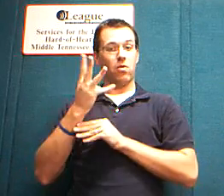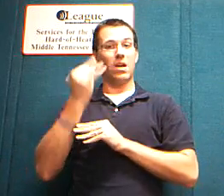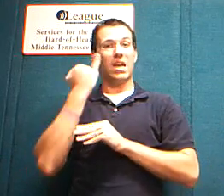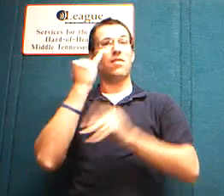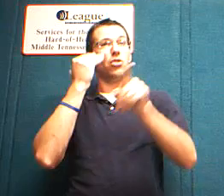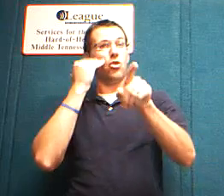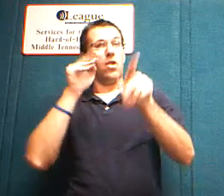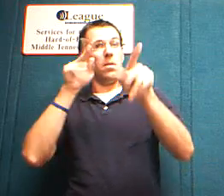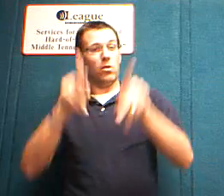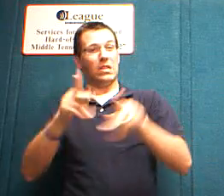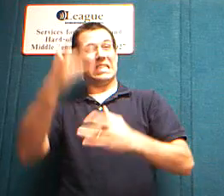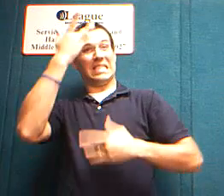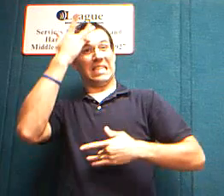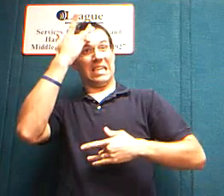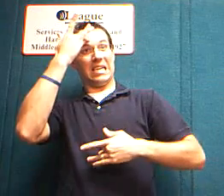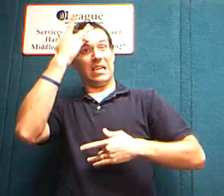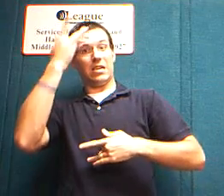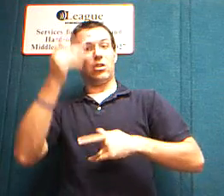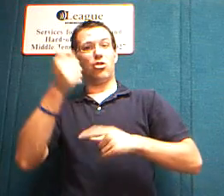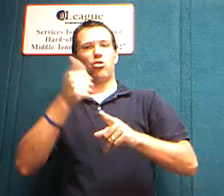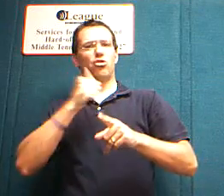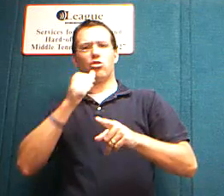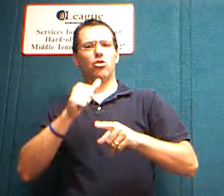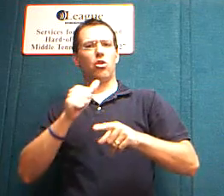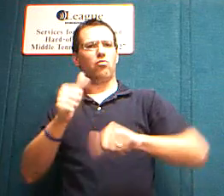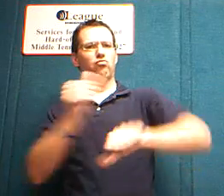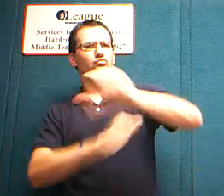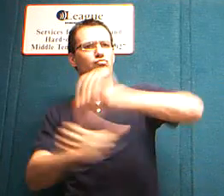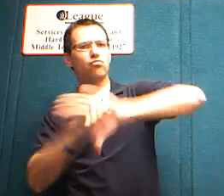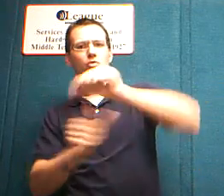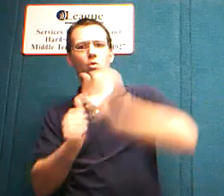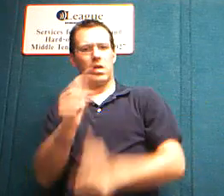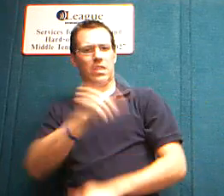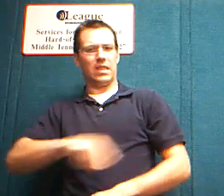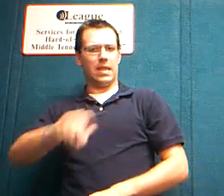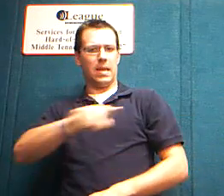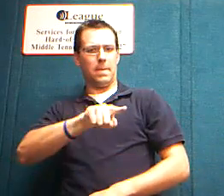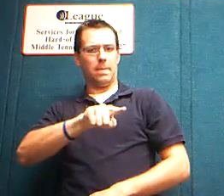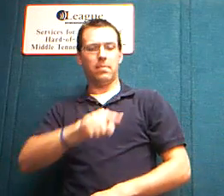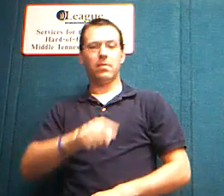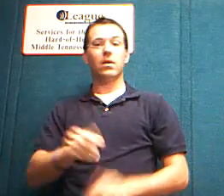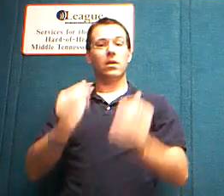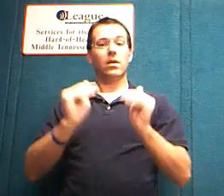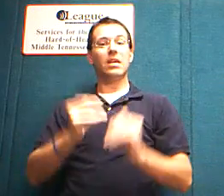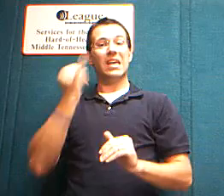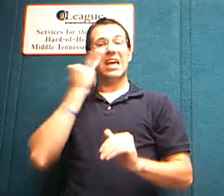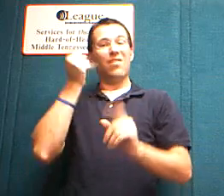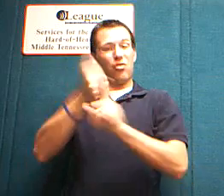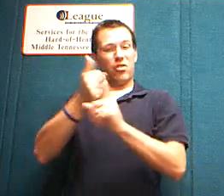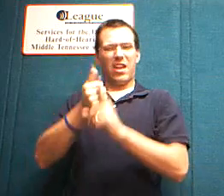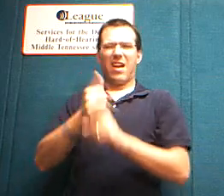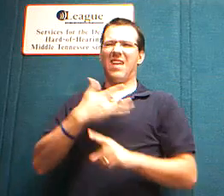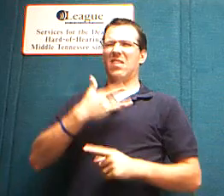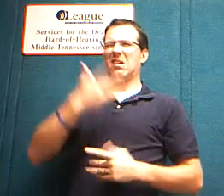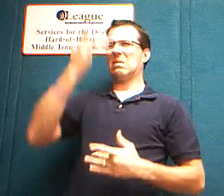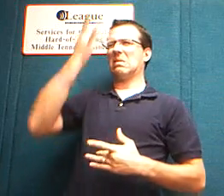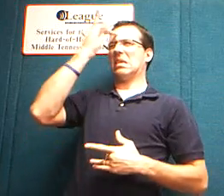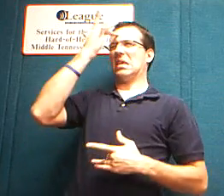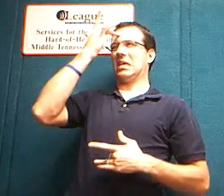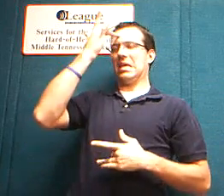And if you are sick with flu-like symptoms, the CDC recommends you stay home for at least 24 hours